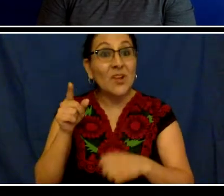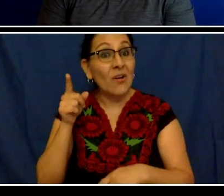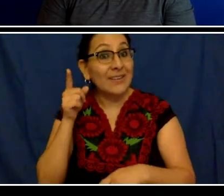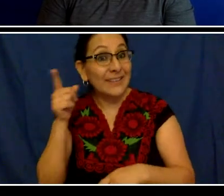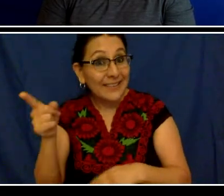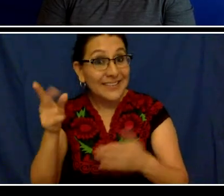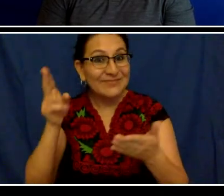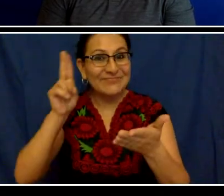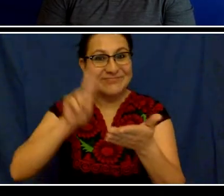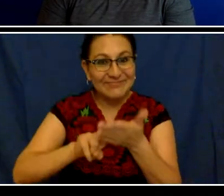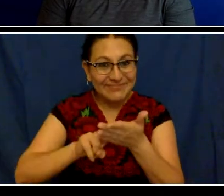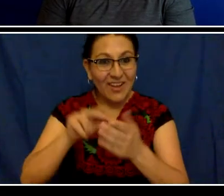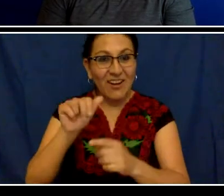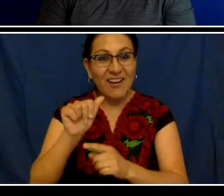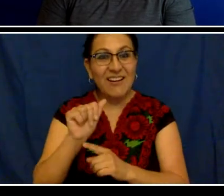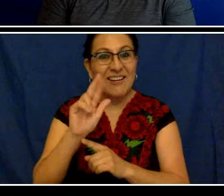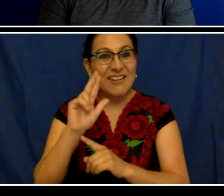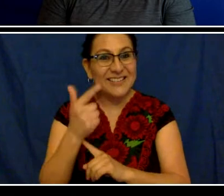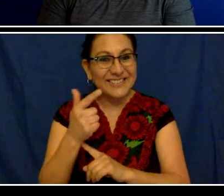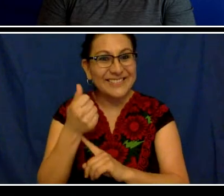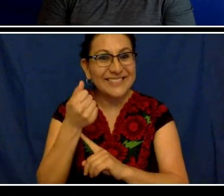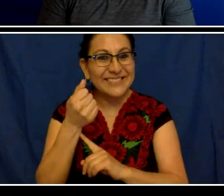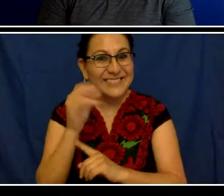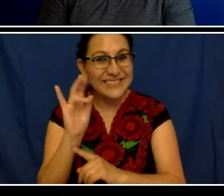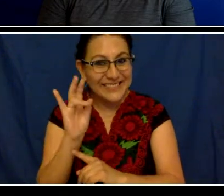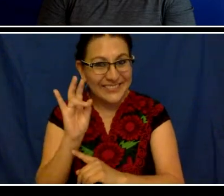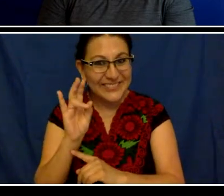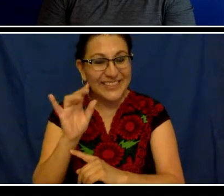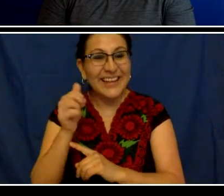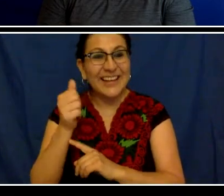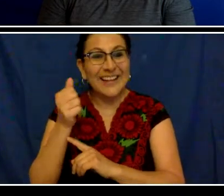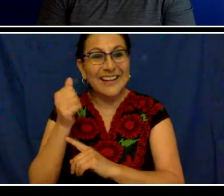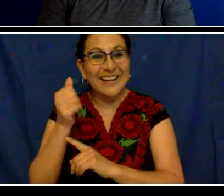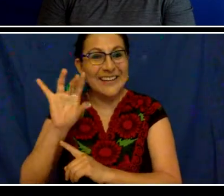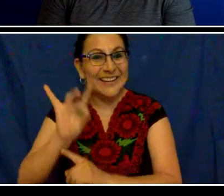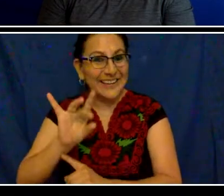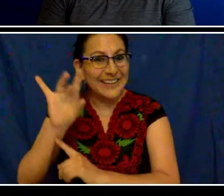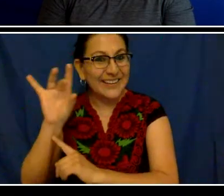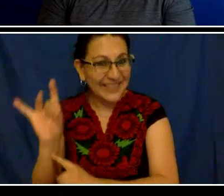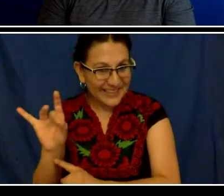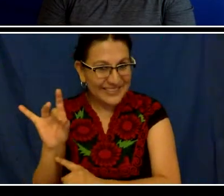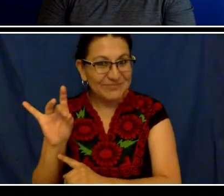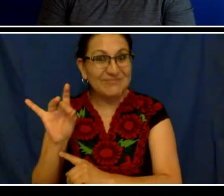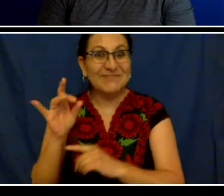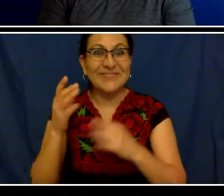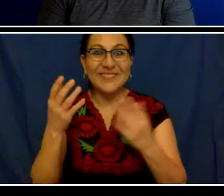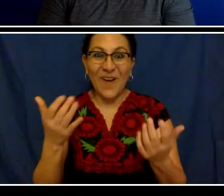Reagan. I'll just use this sign for today on the forehead. So he signed Public Law